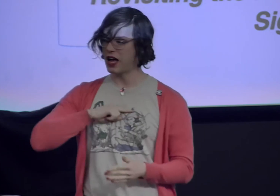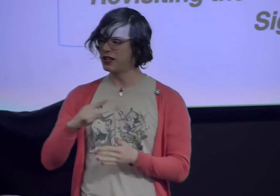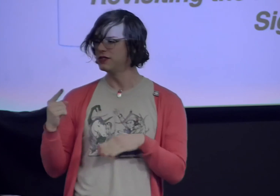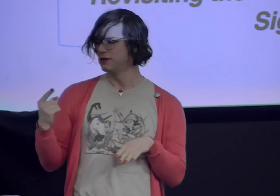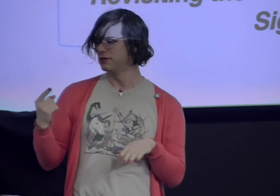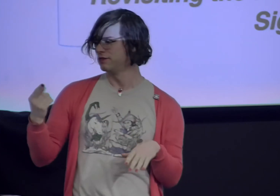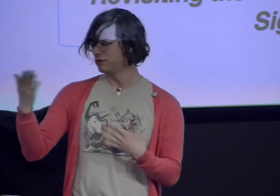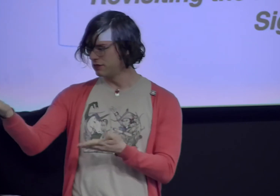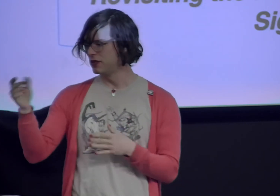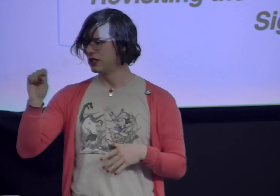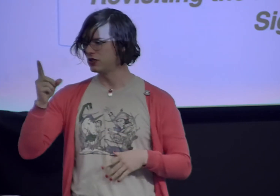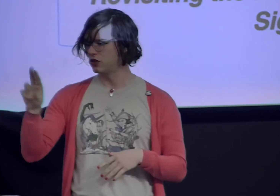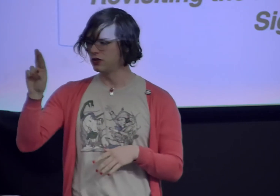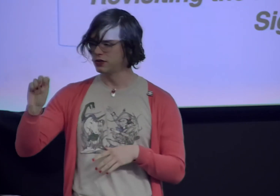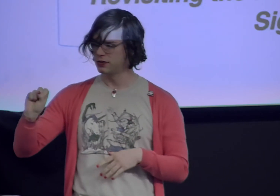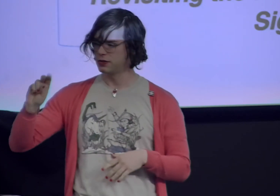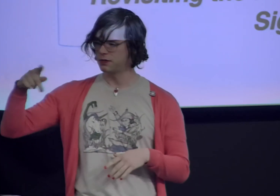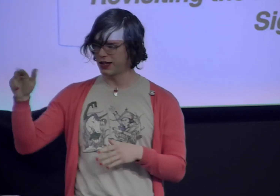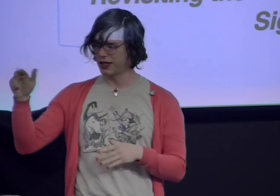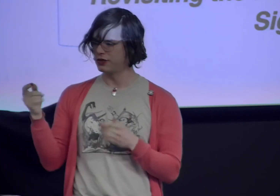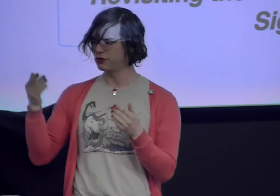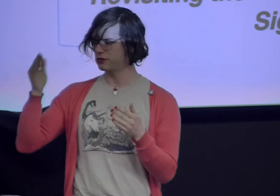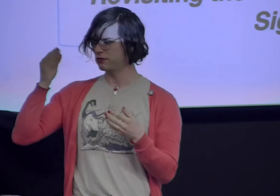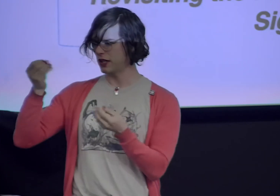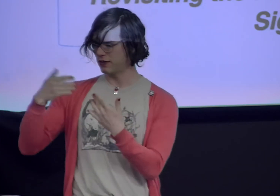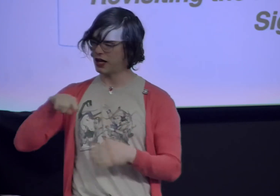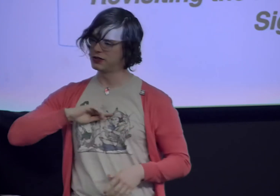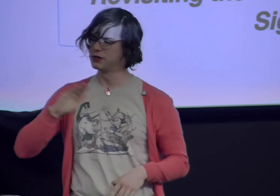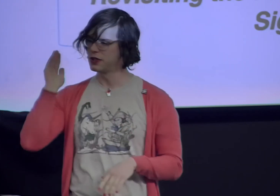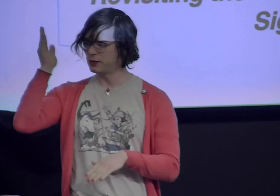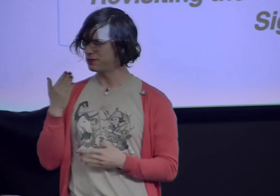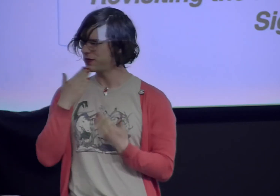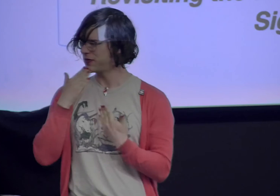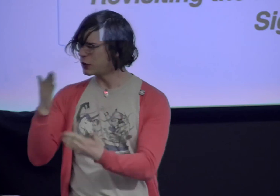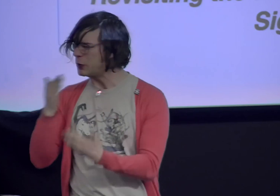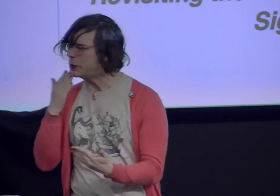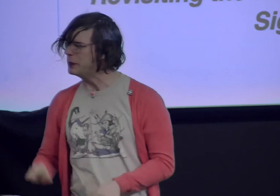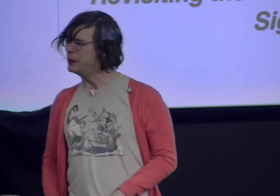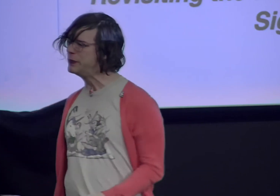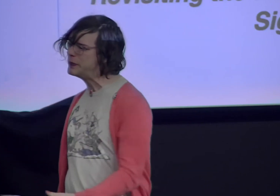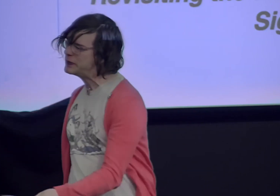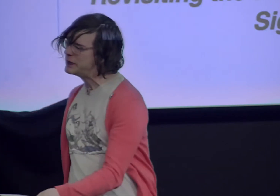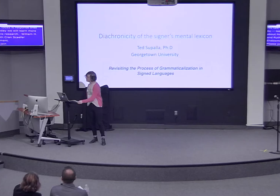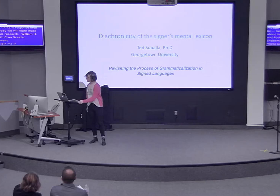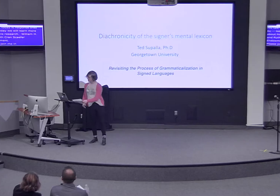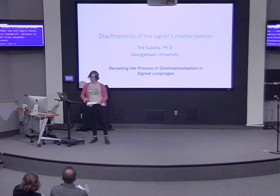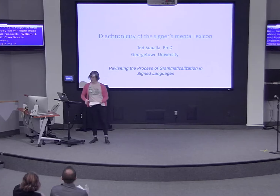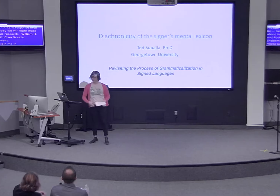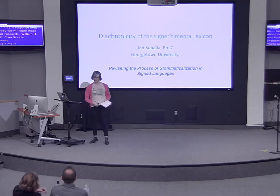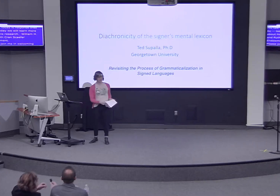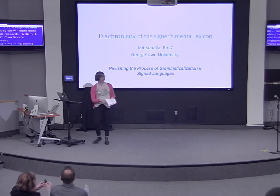and experiences. Please join me in welcoming Dr. Ted Supalla. Thank you for being here.